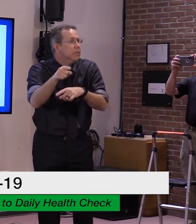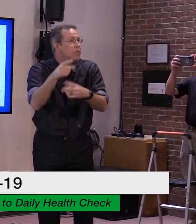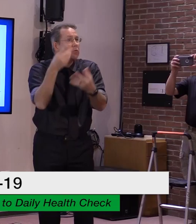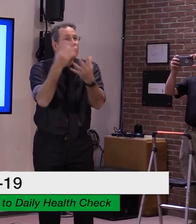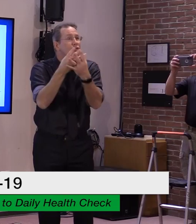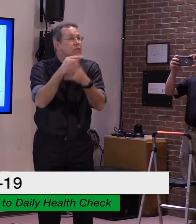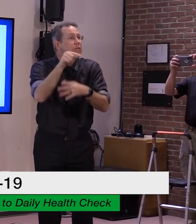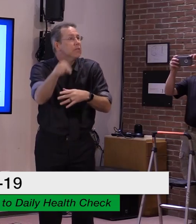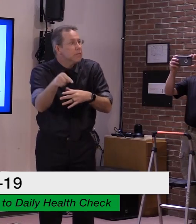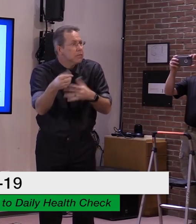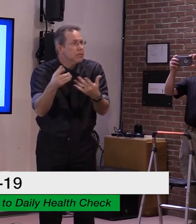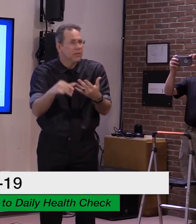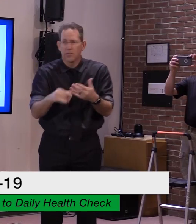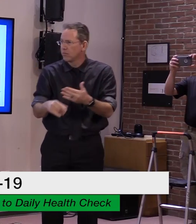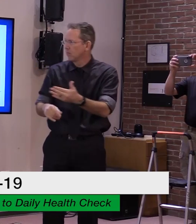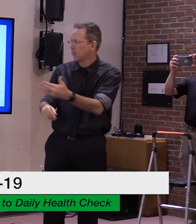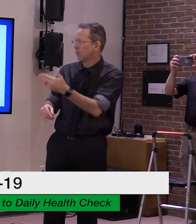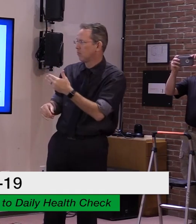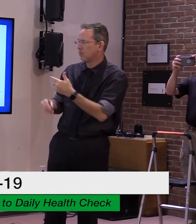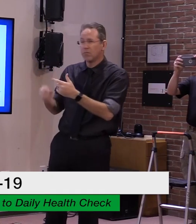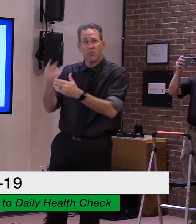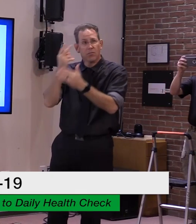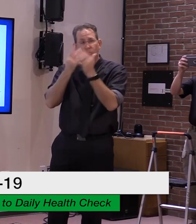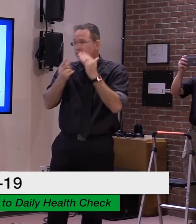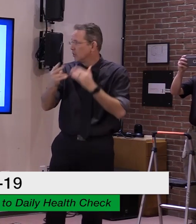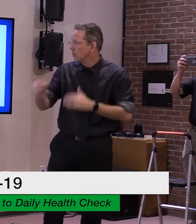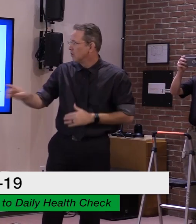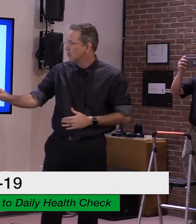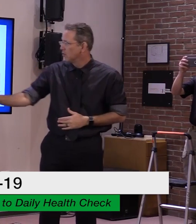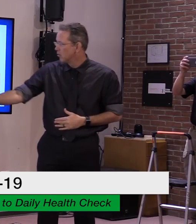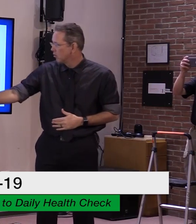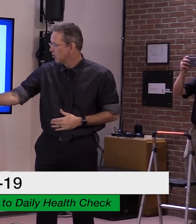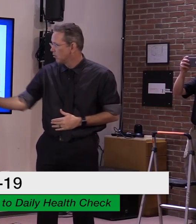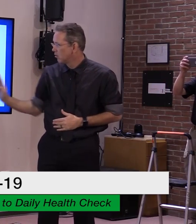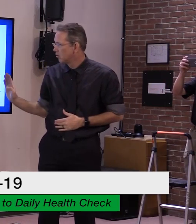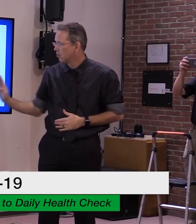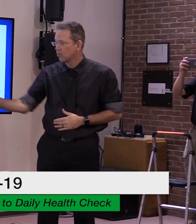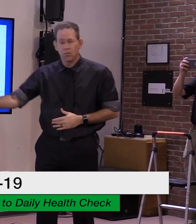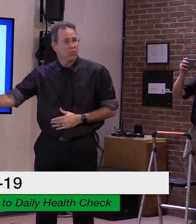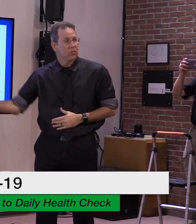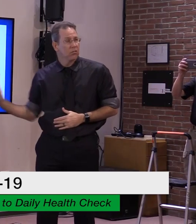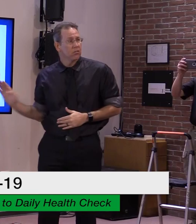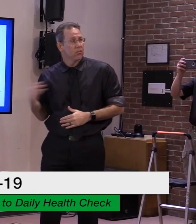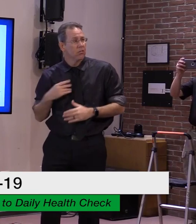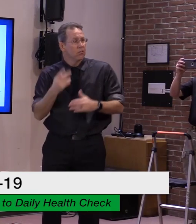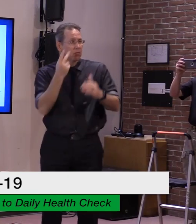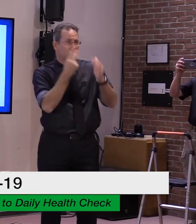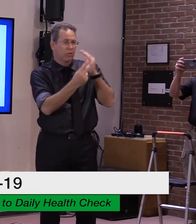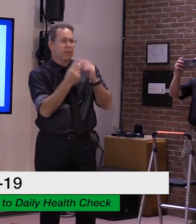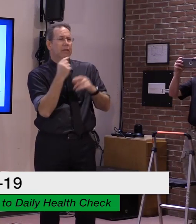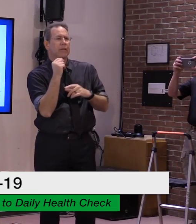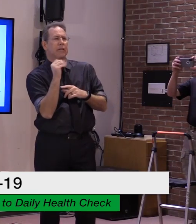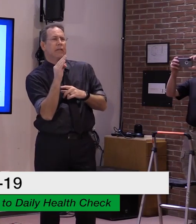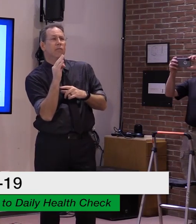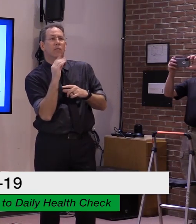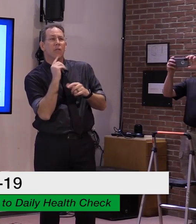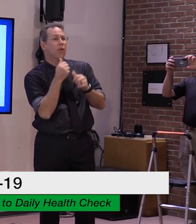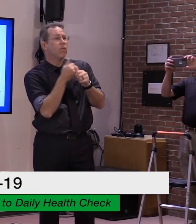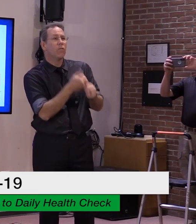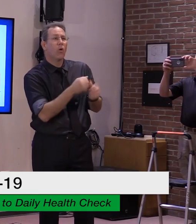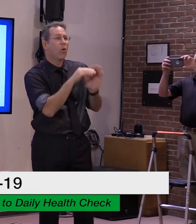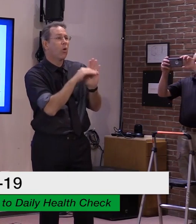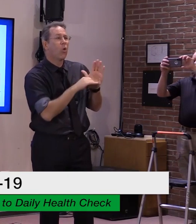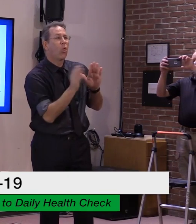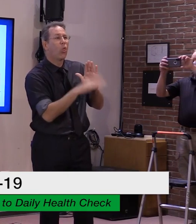a projection this is not an estimate this is really a worst case scenario and we really need vermonters to respond so that we don't